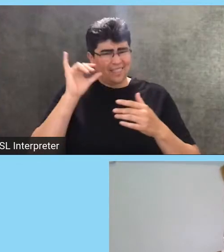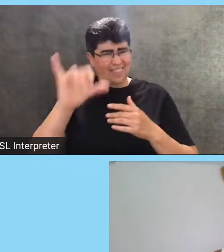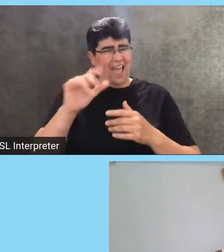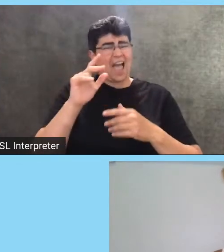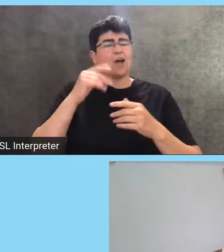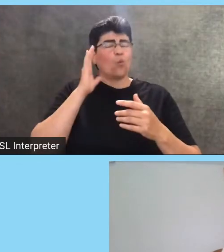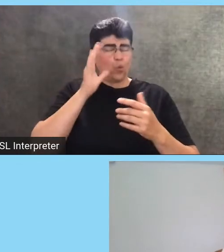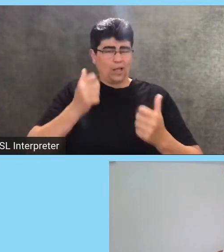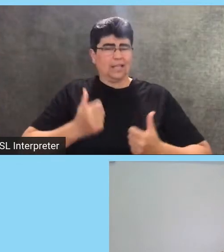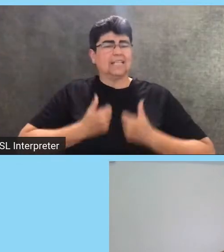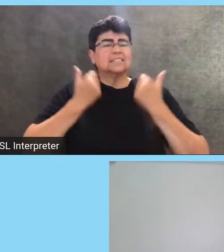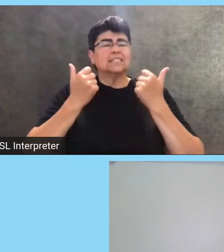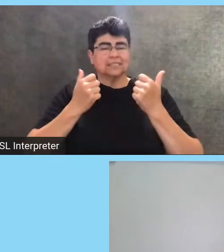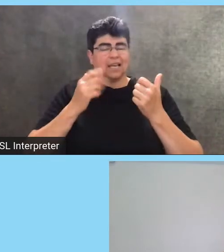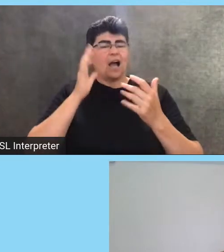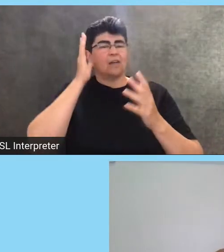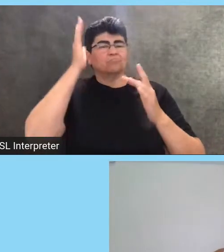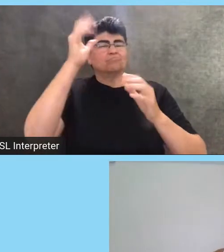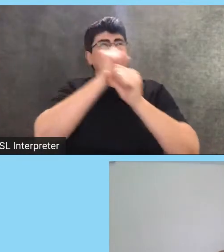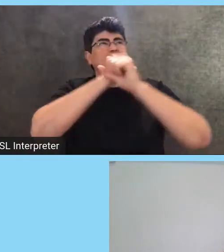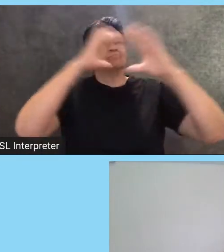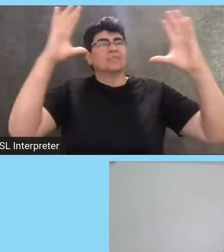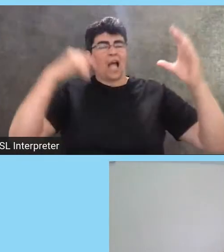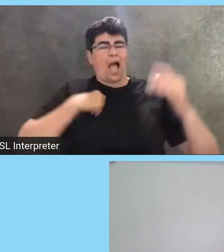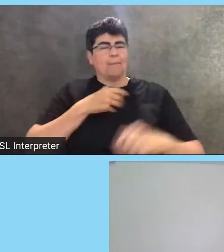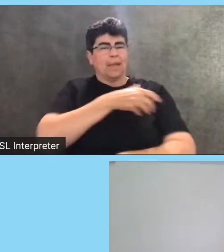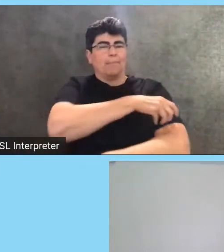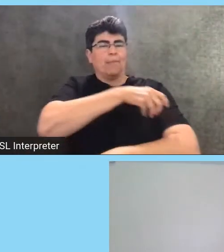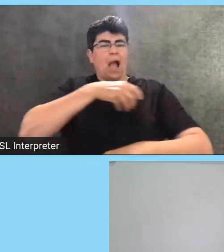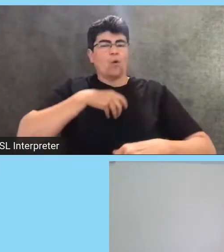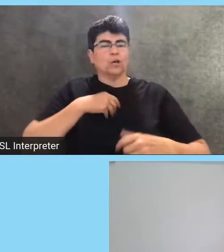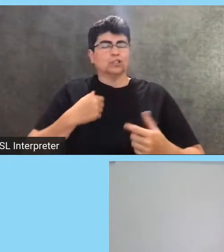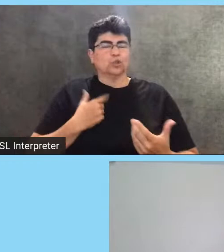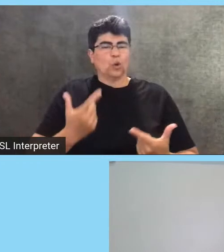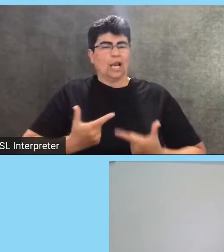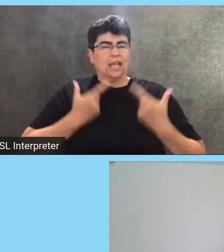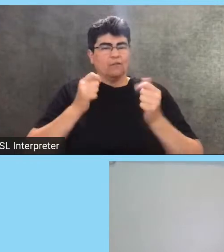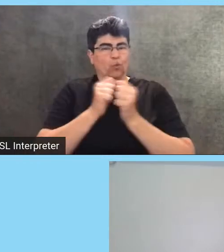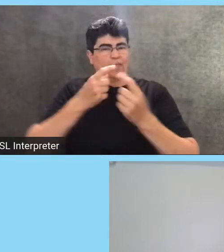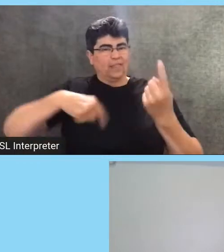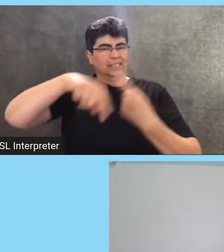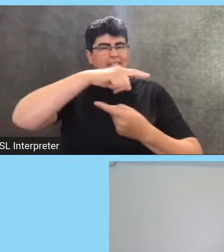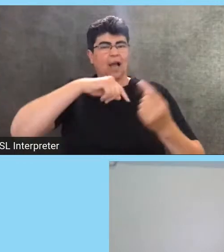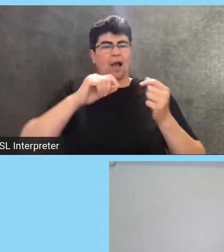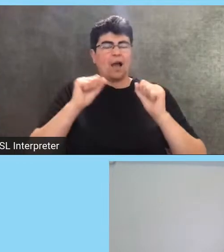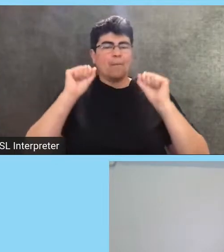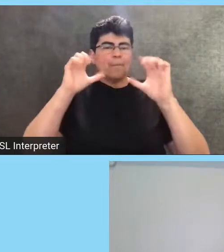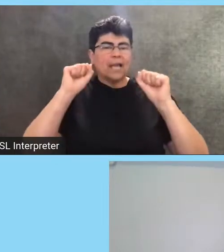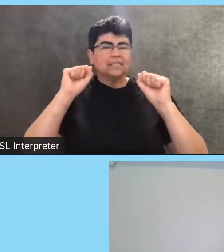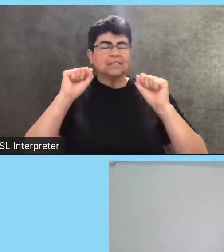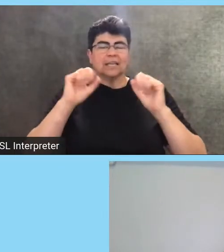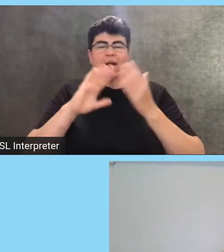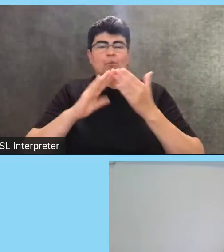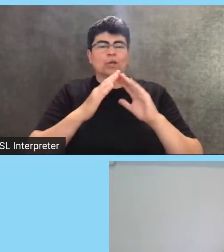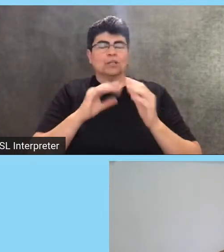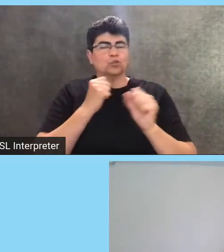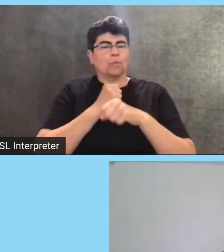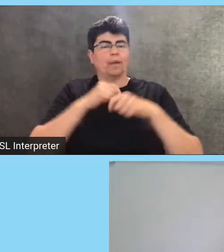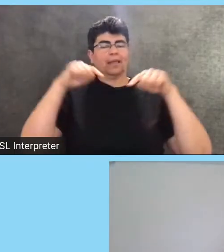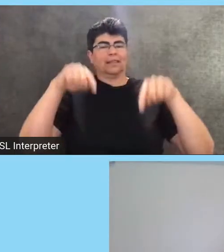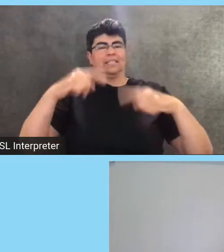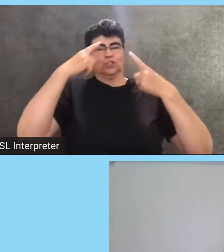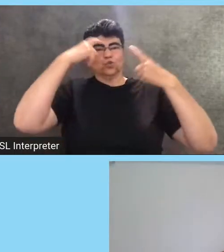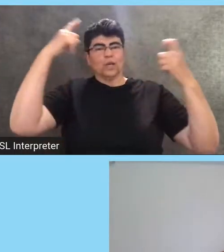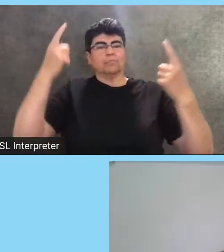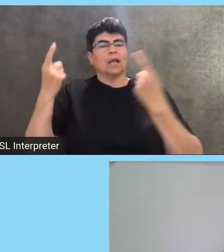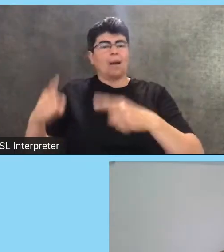extremely empowered to work alongside this amazing community to make this dream a